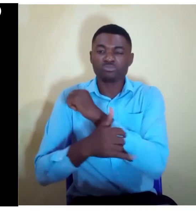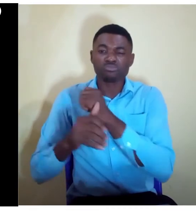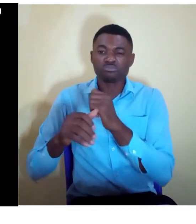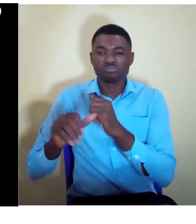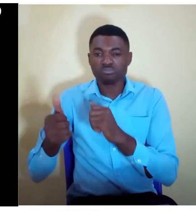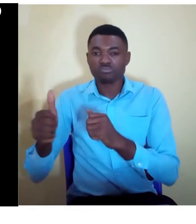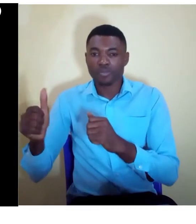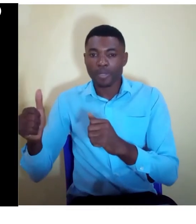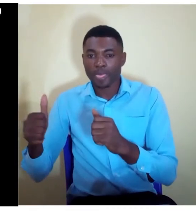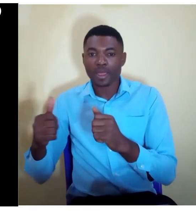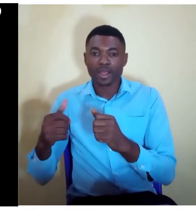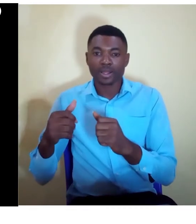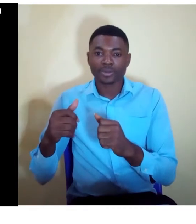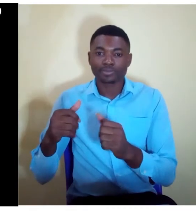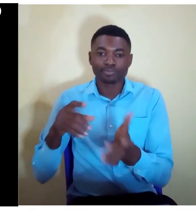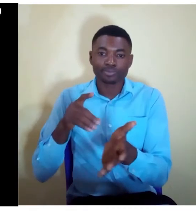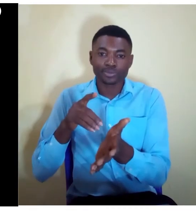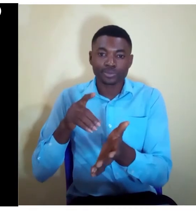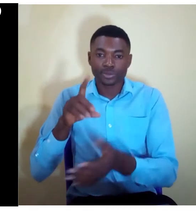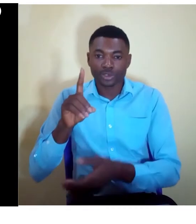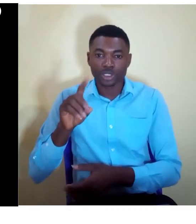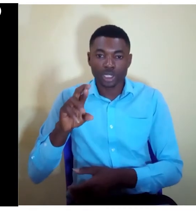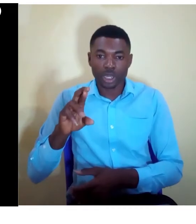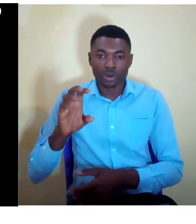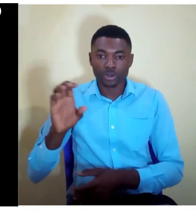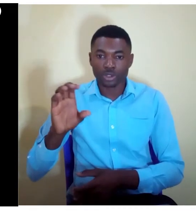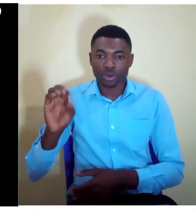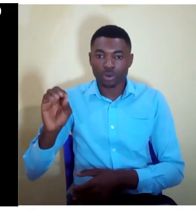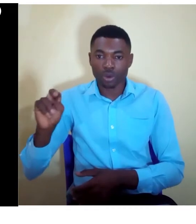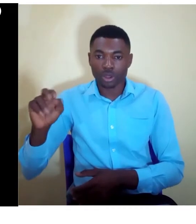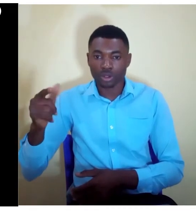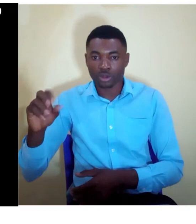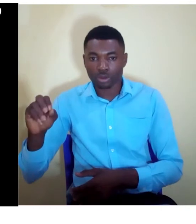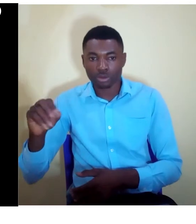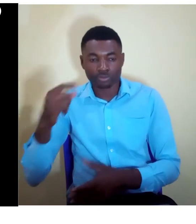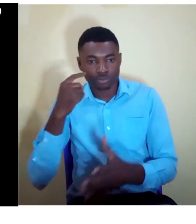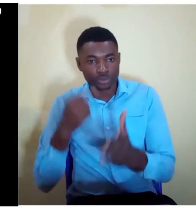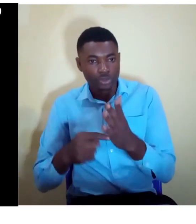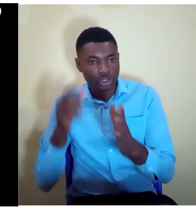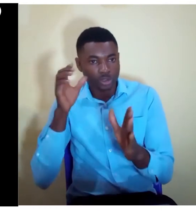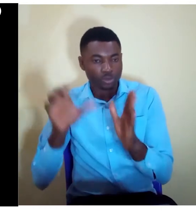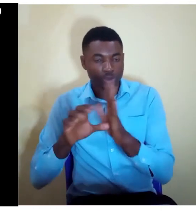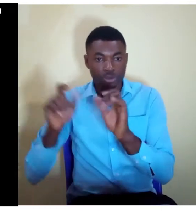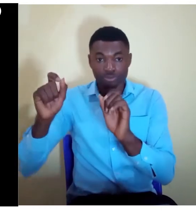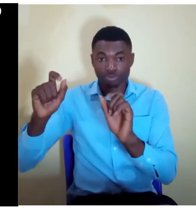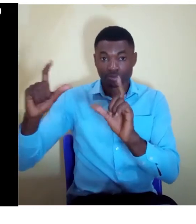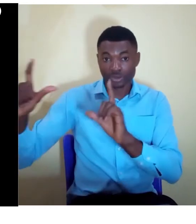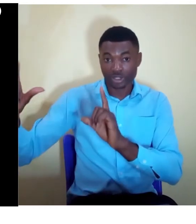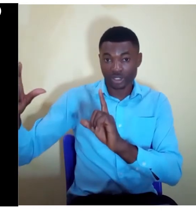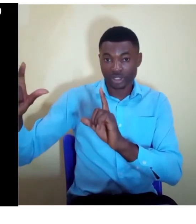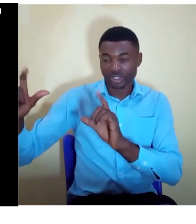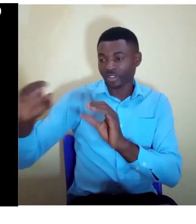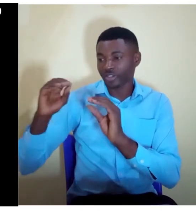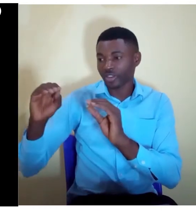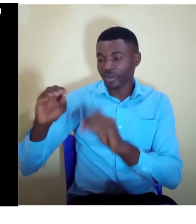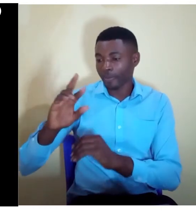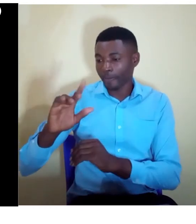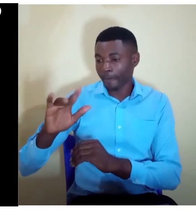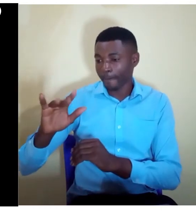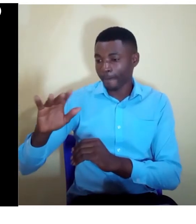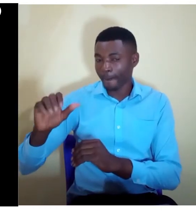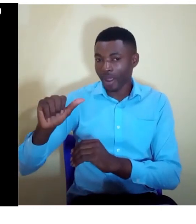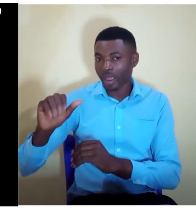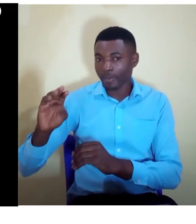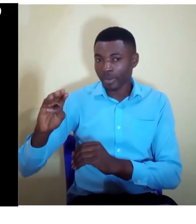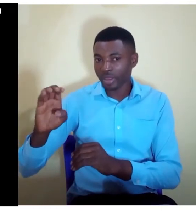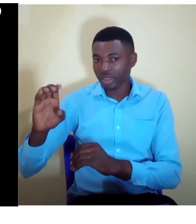Africa, including the Democratic Republic of the Congo, where we can see the use of the fingerspelling